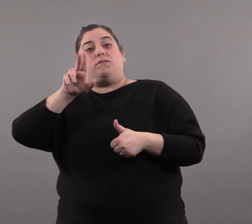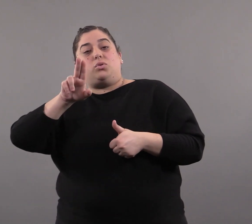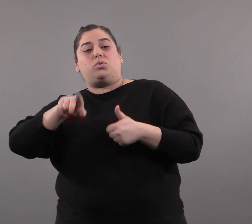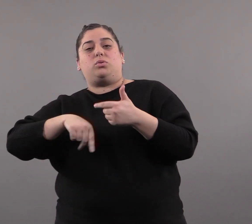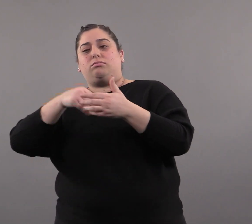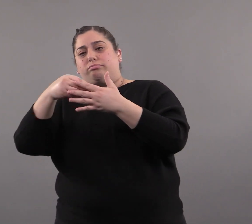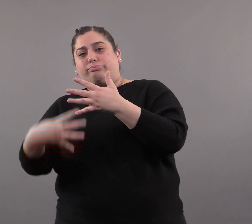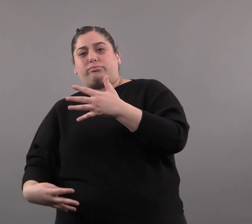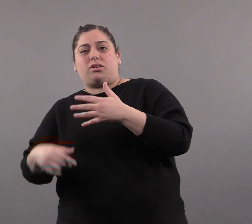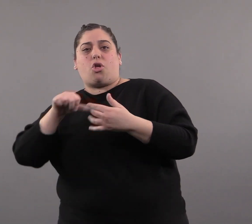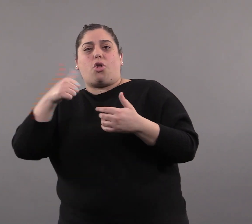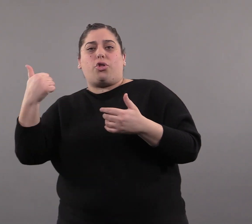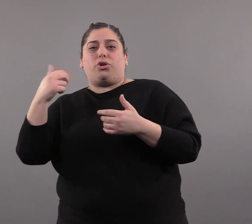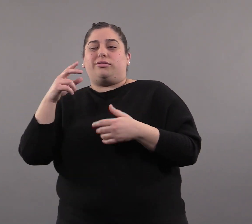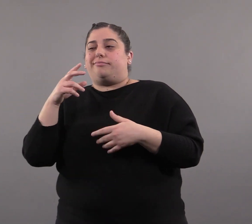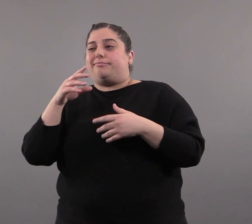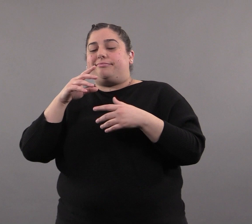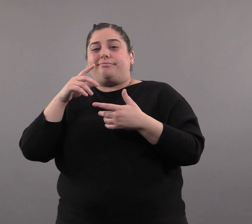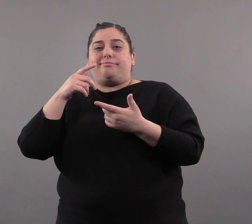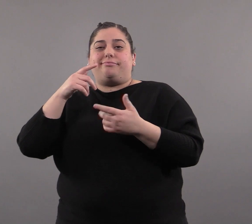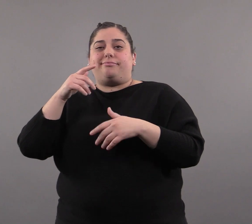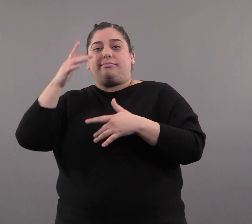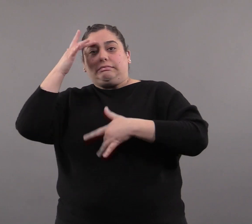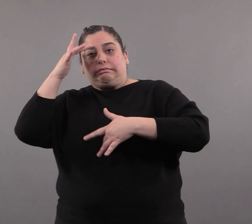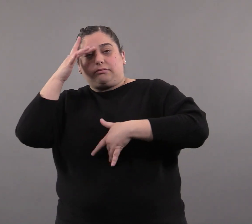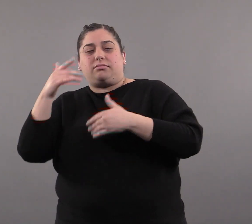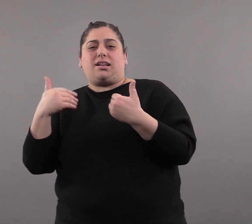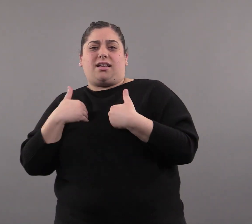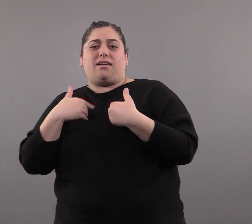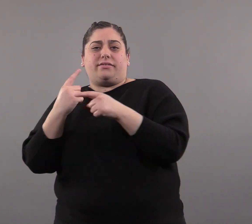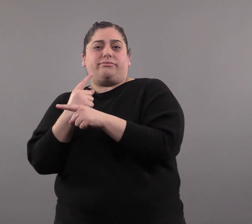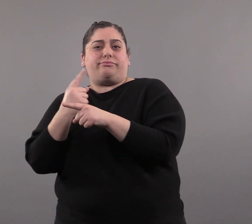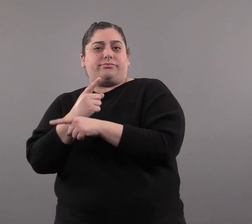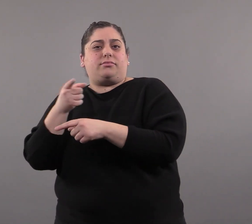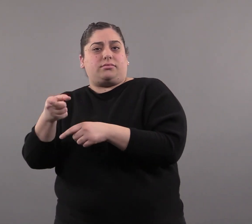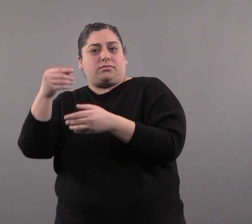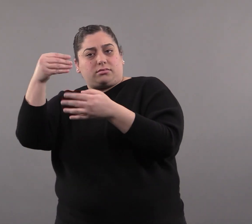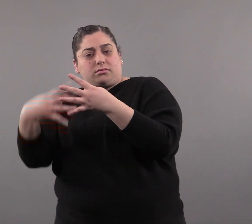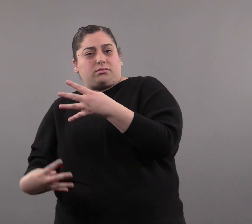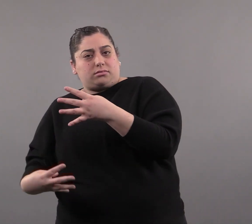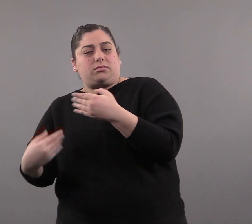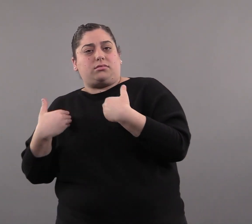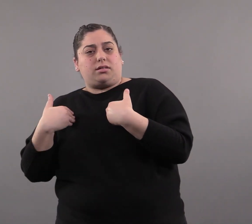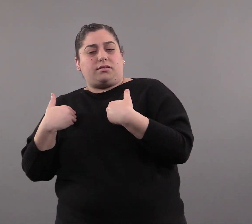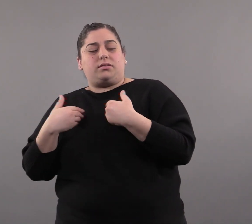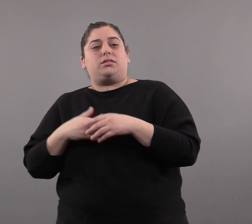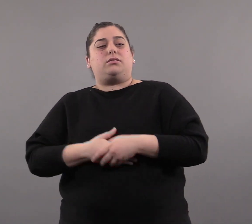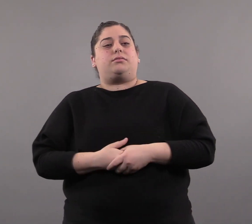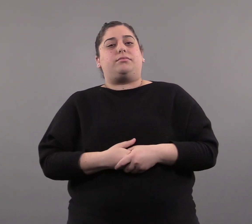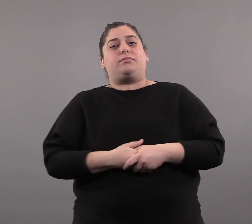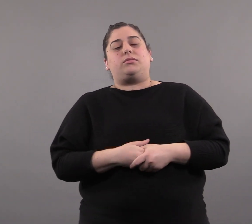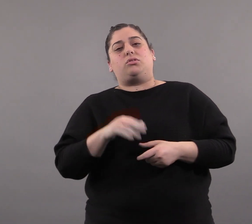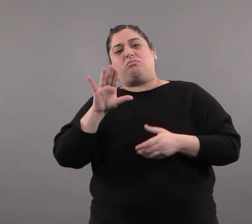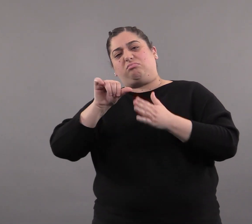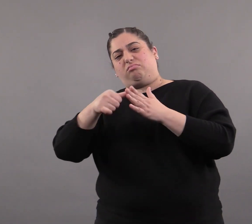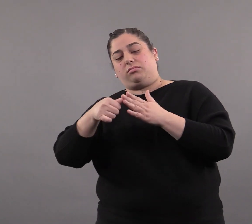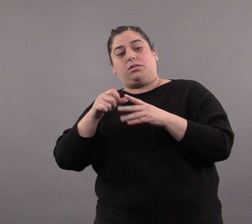respiratory viruses that folks are dealing with as well. So to just reinforce Dr. Wooten's point, especially